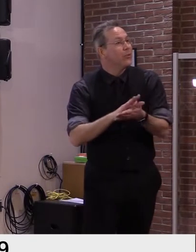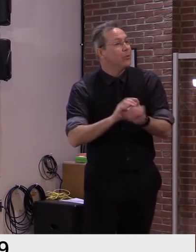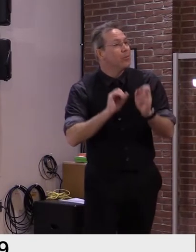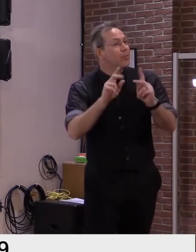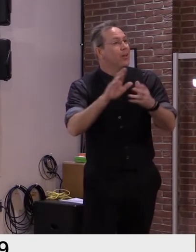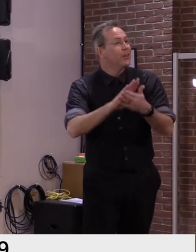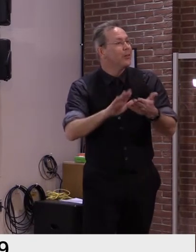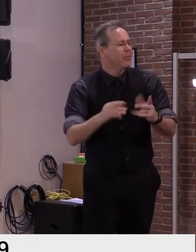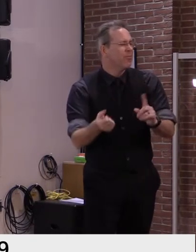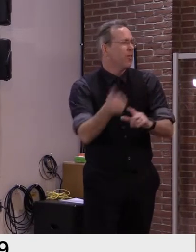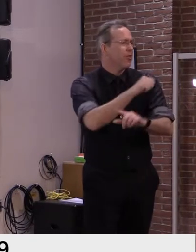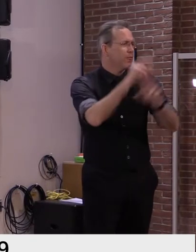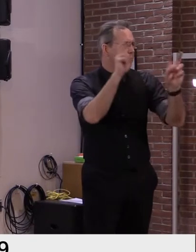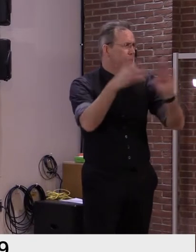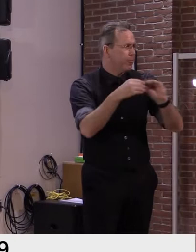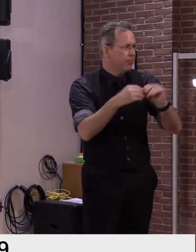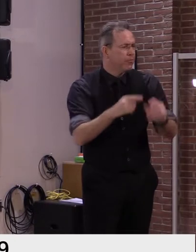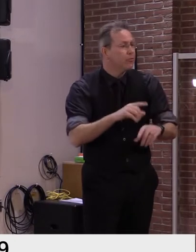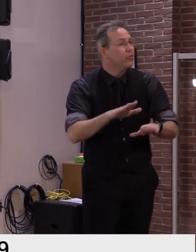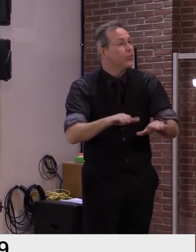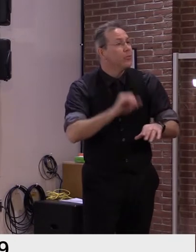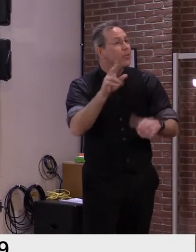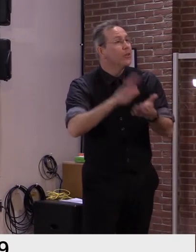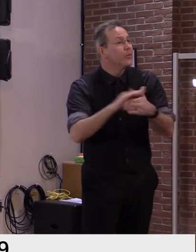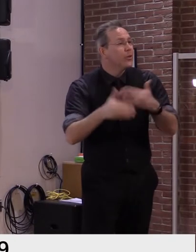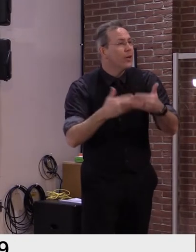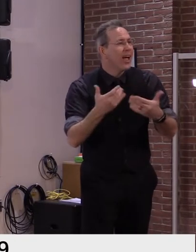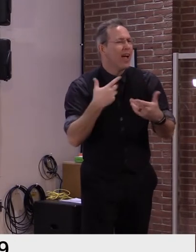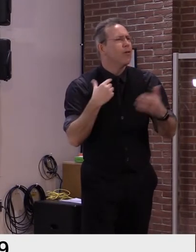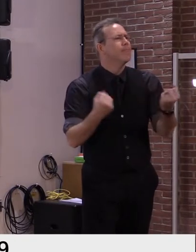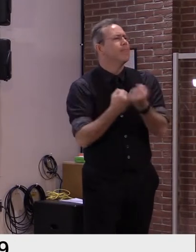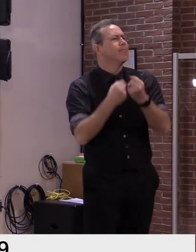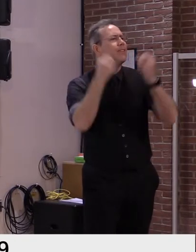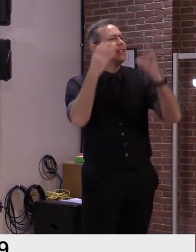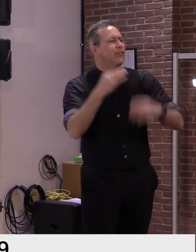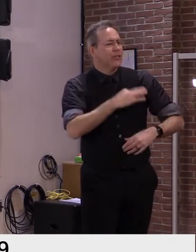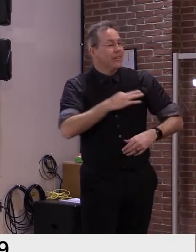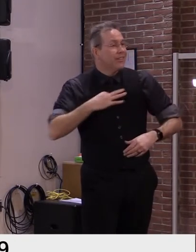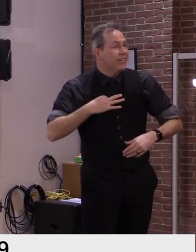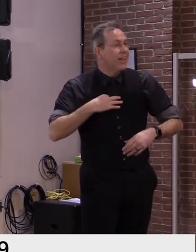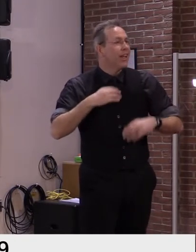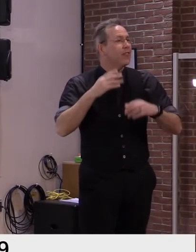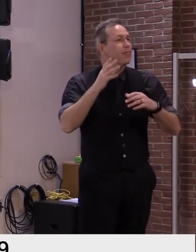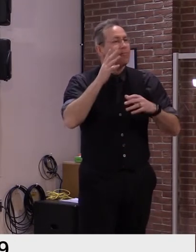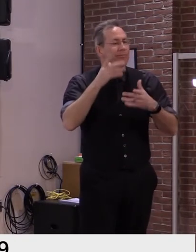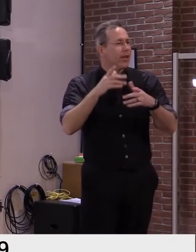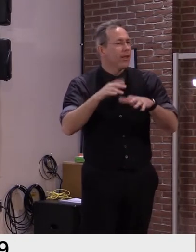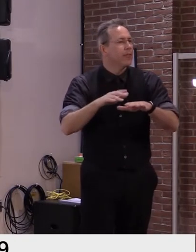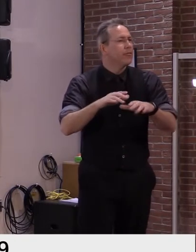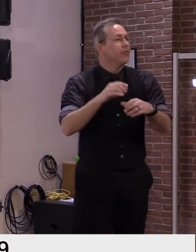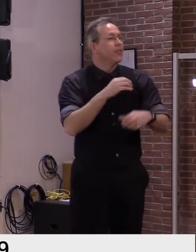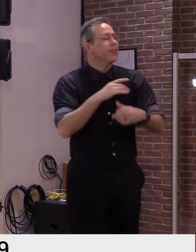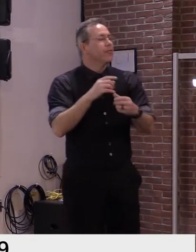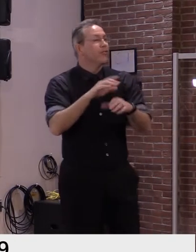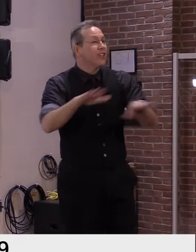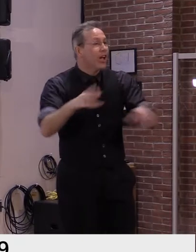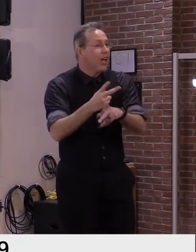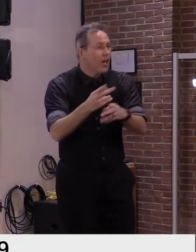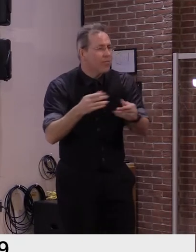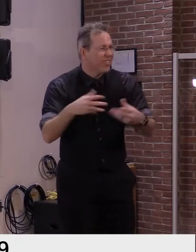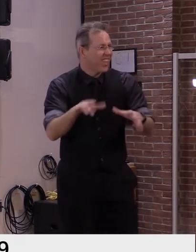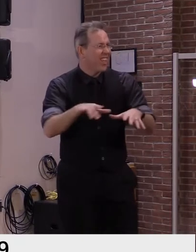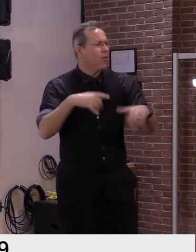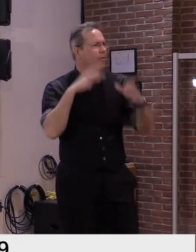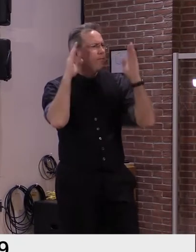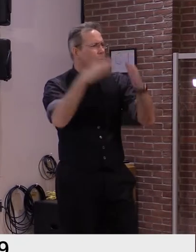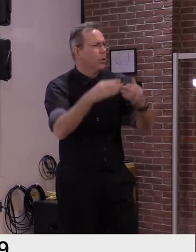childcare providers and teachers and school staff starting next week. As you heard the governor